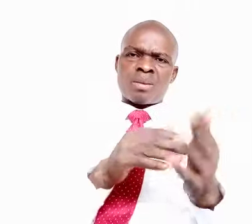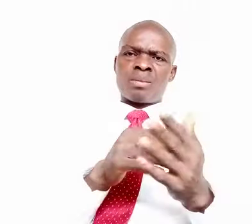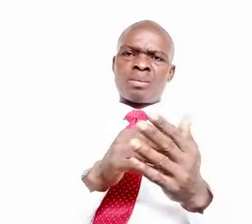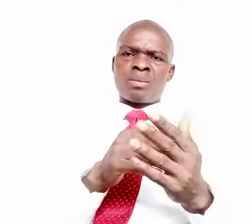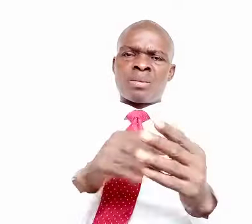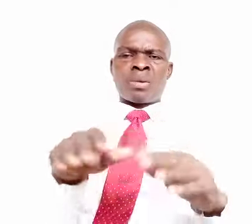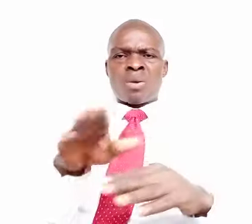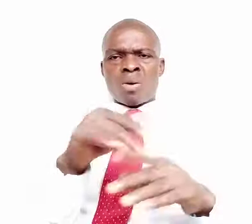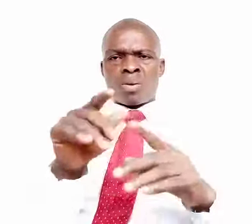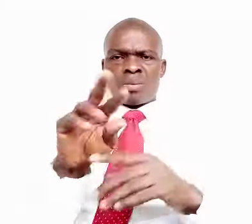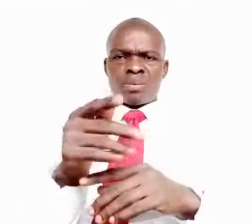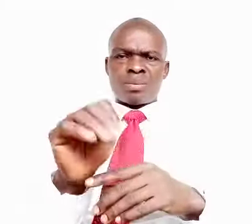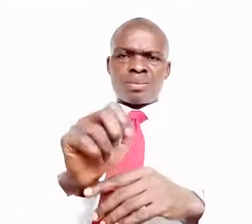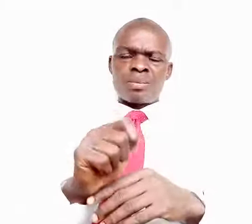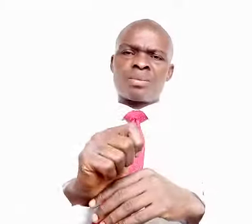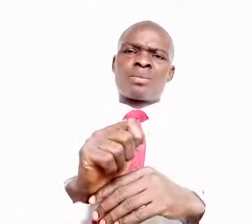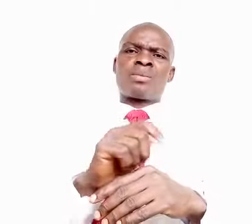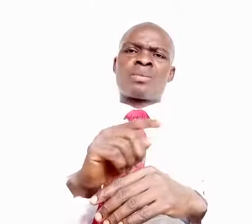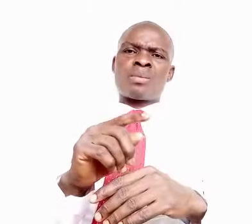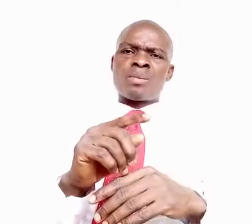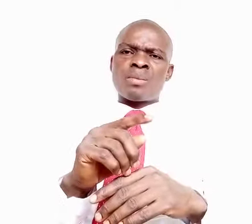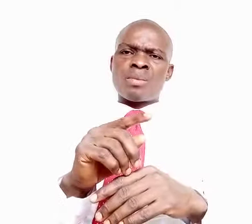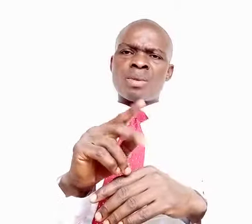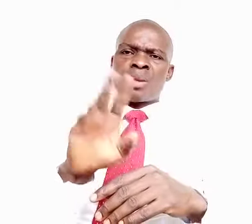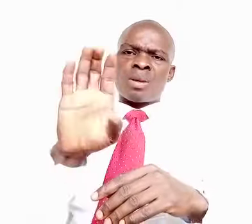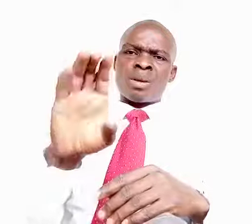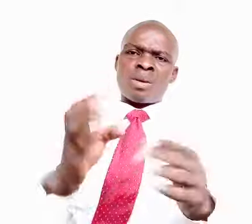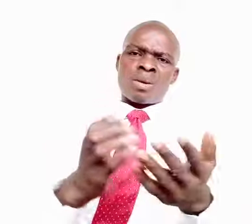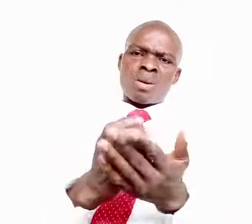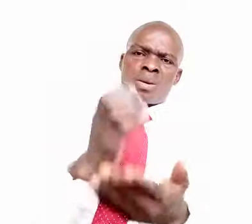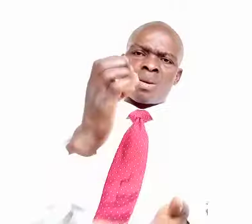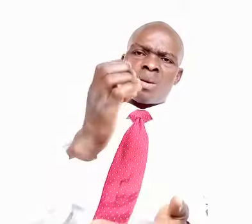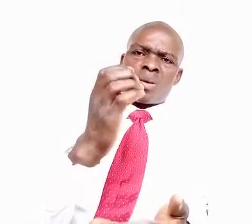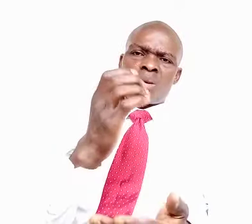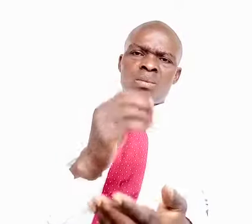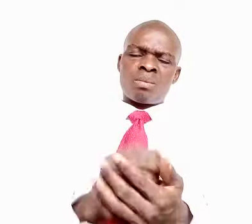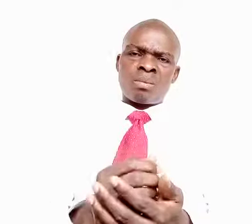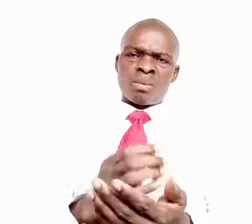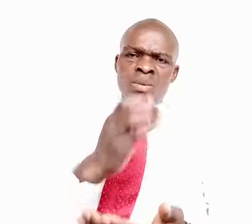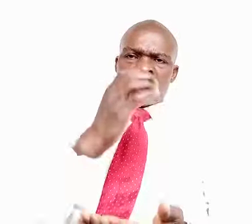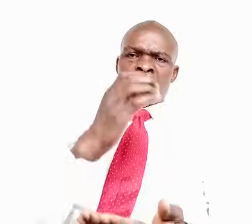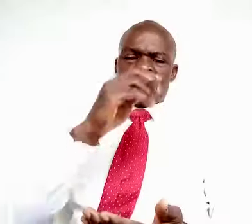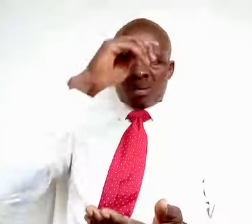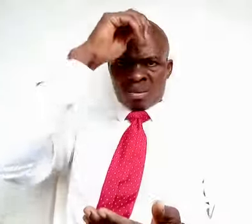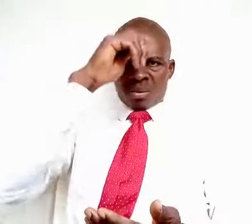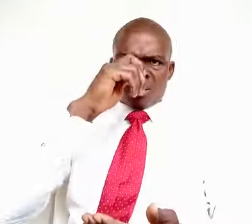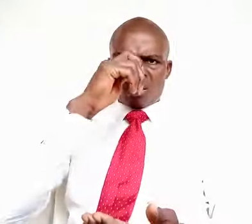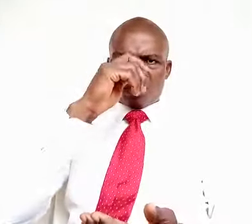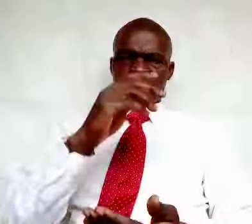ought, earth, cup, cap, cop,